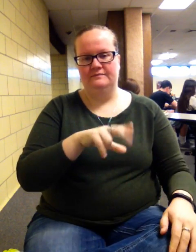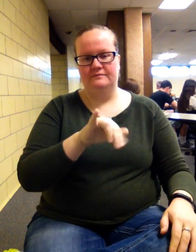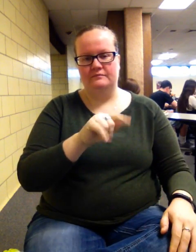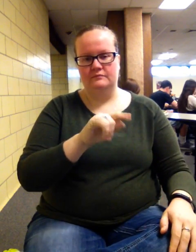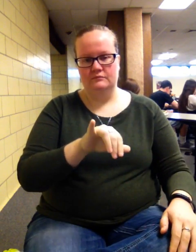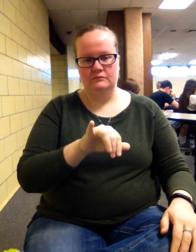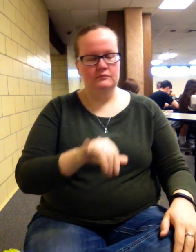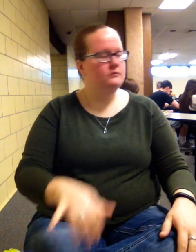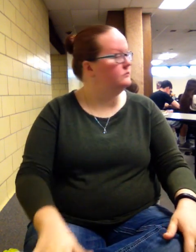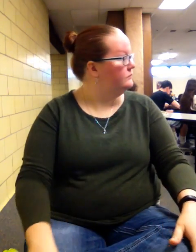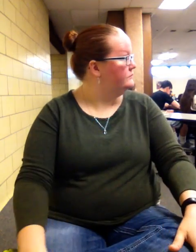it